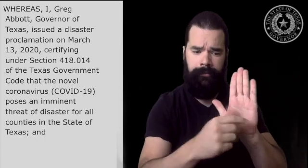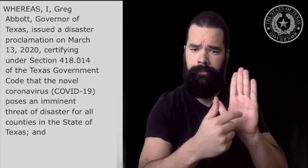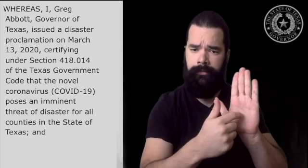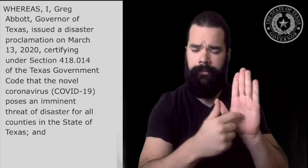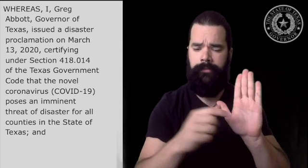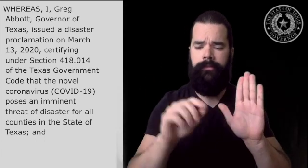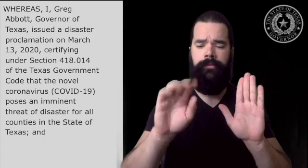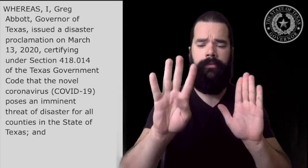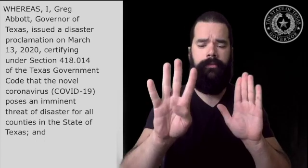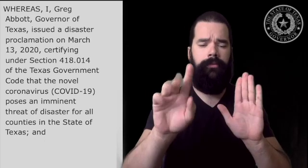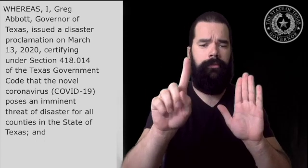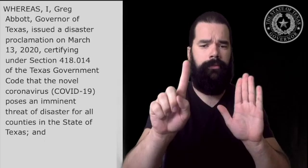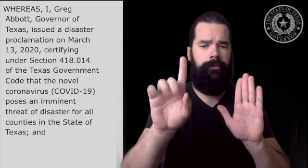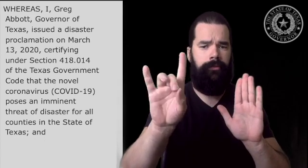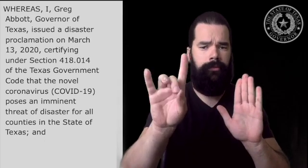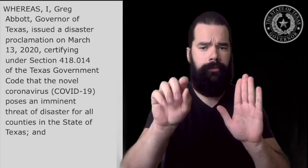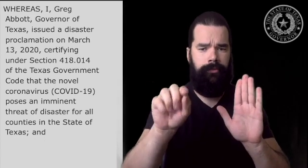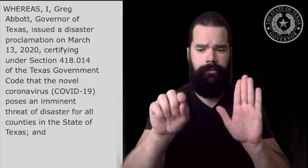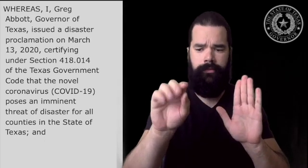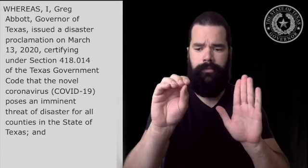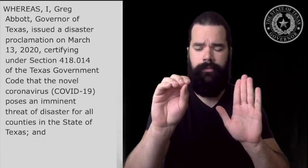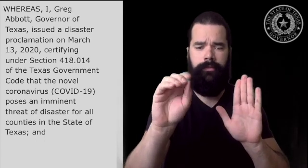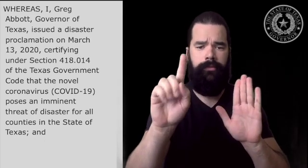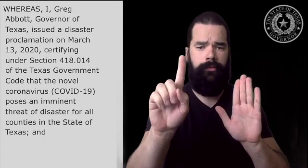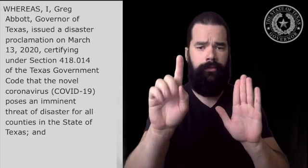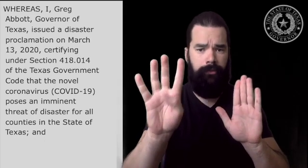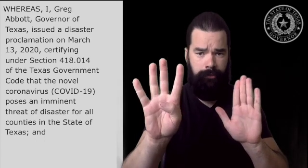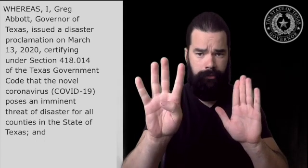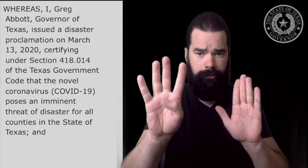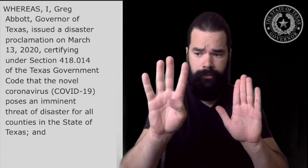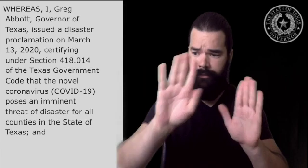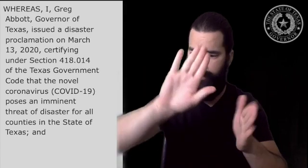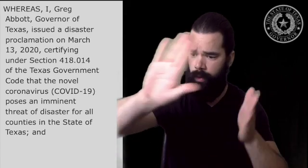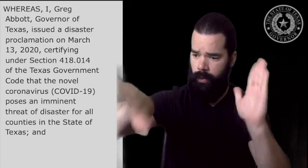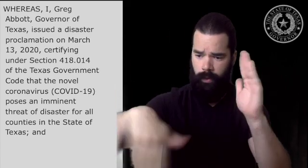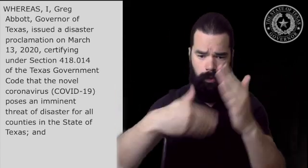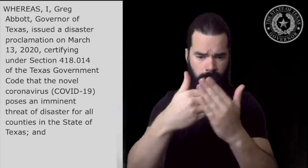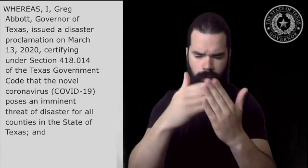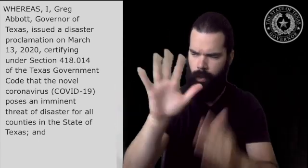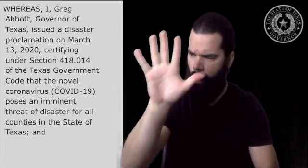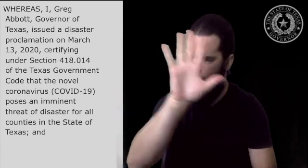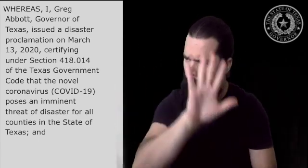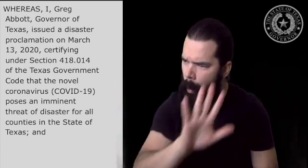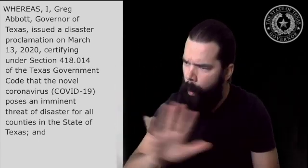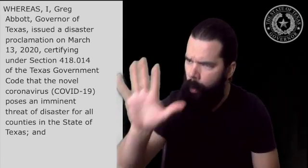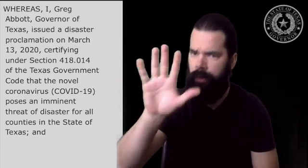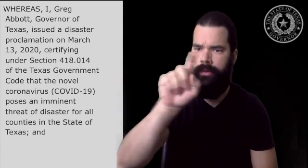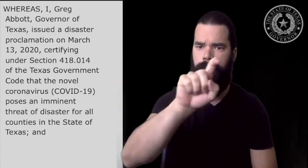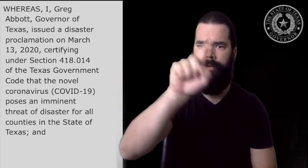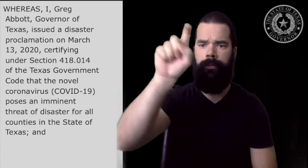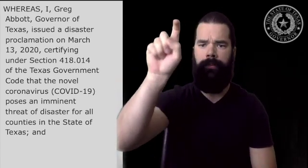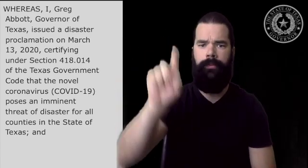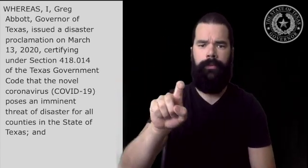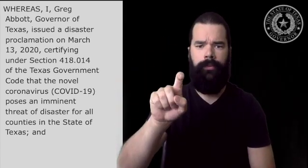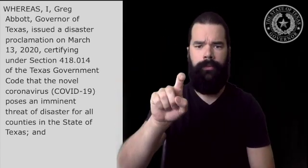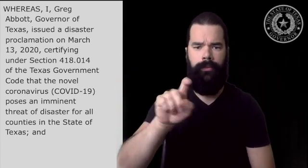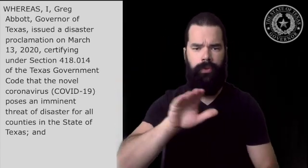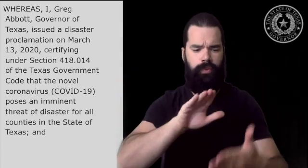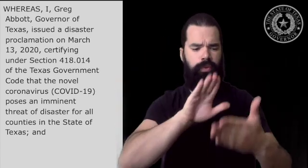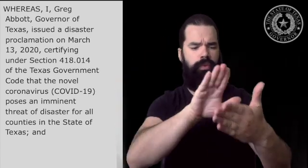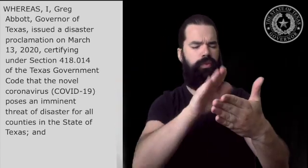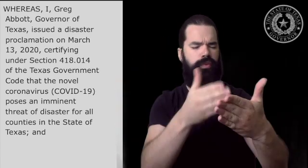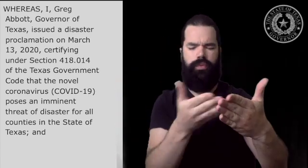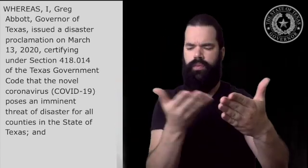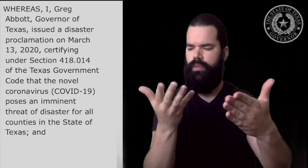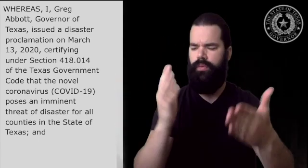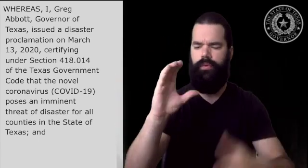418.014 of the Texas Government Code that the novel coronavirus, COVID-19, poses an imminent threat